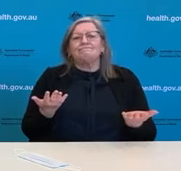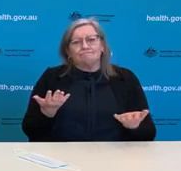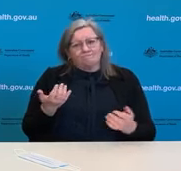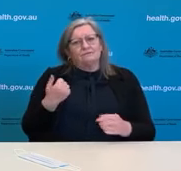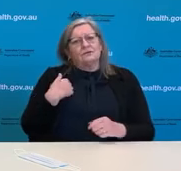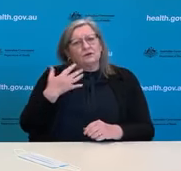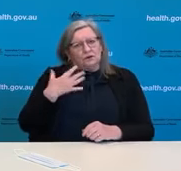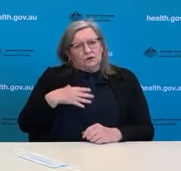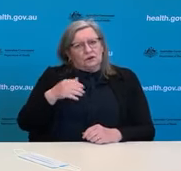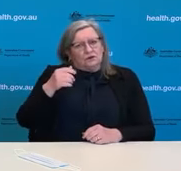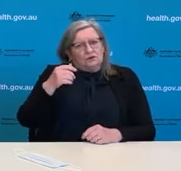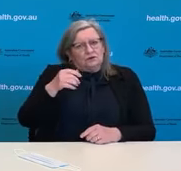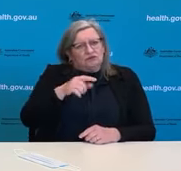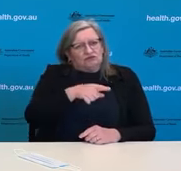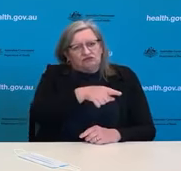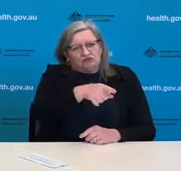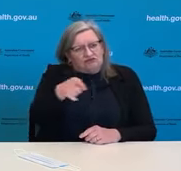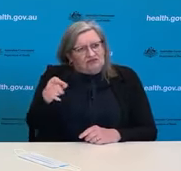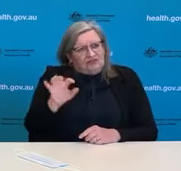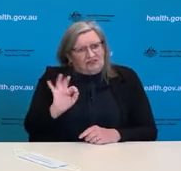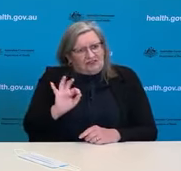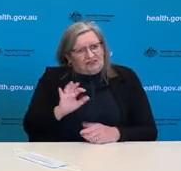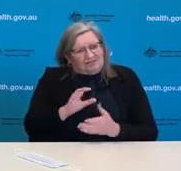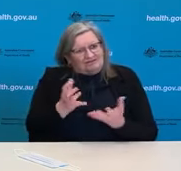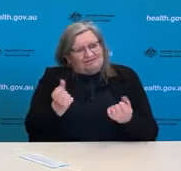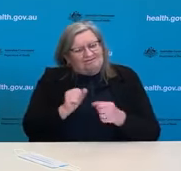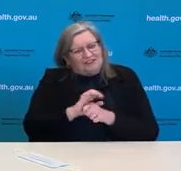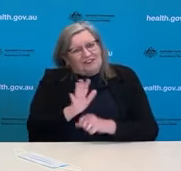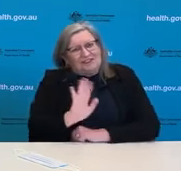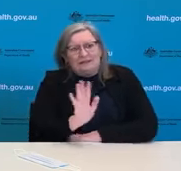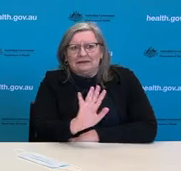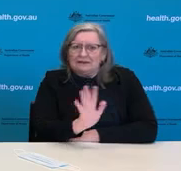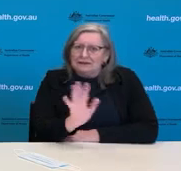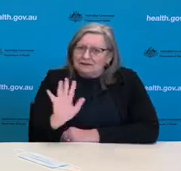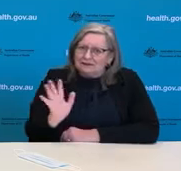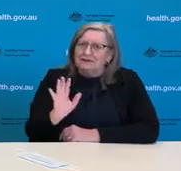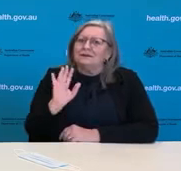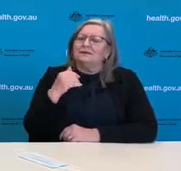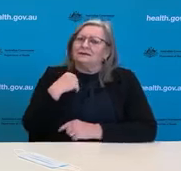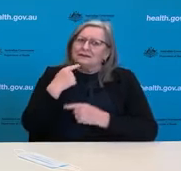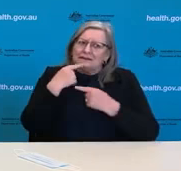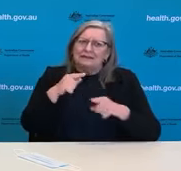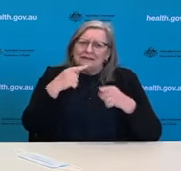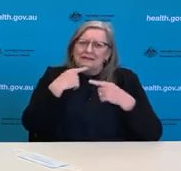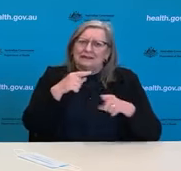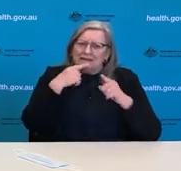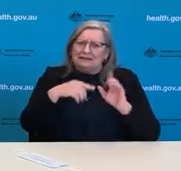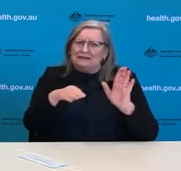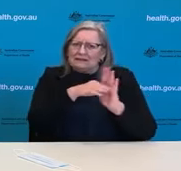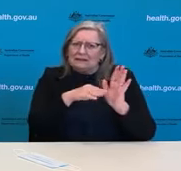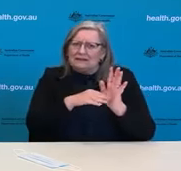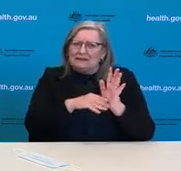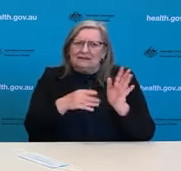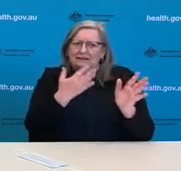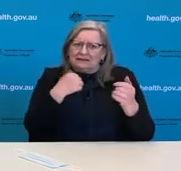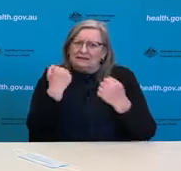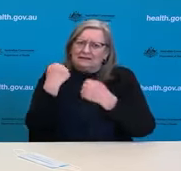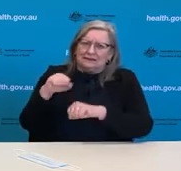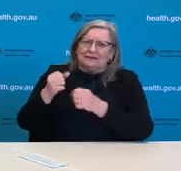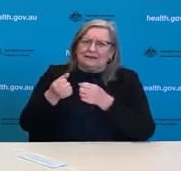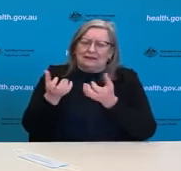with COVID-19. This is why we have all the public health measures in place. But if you are infected